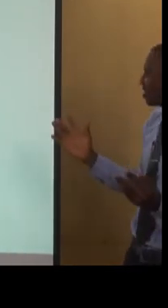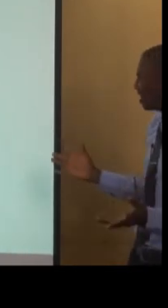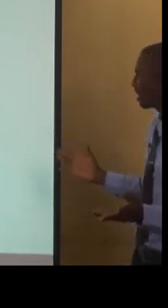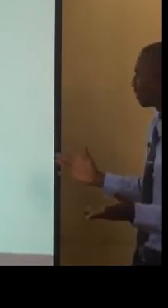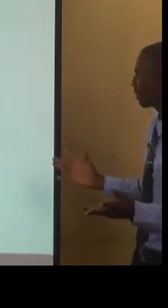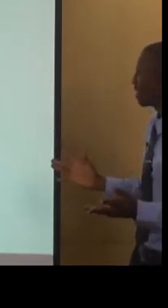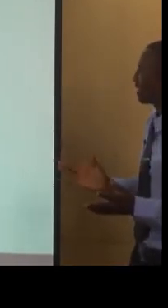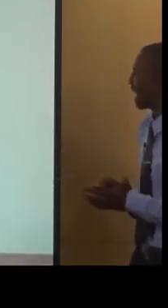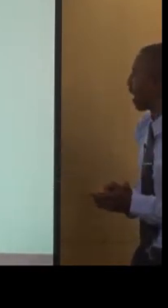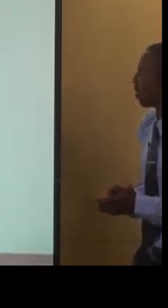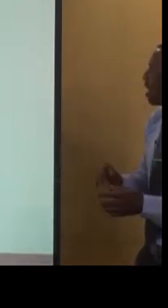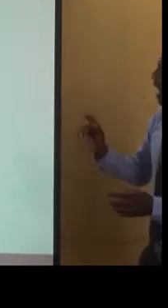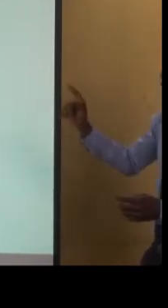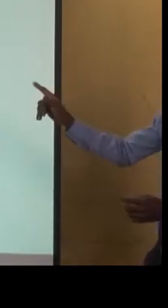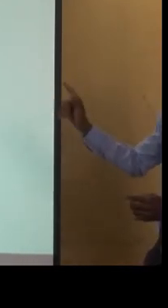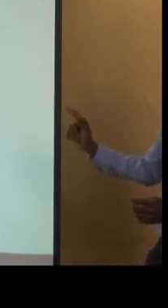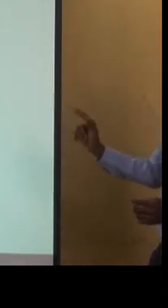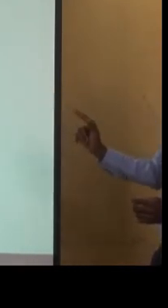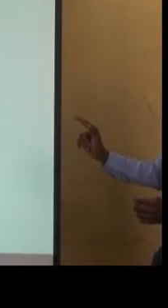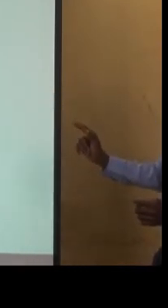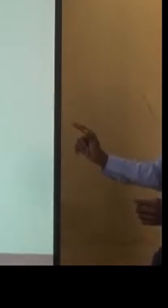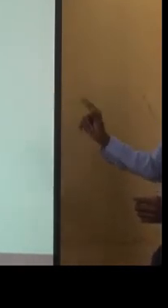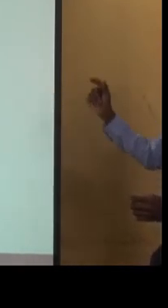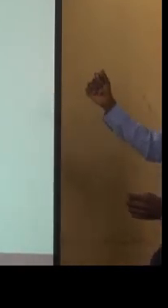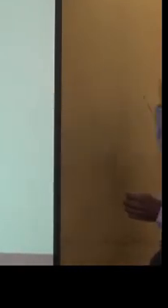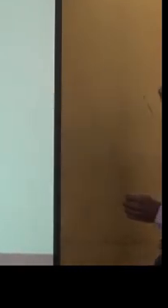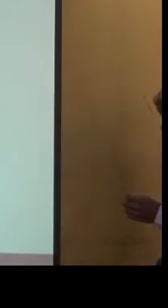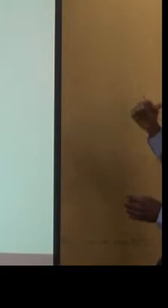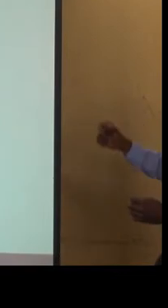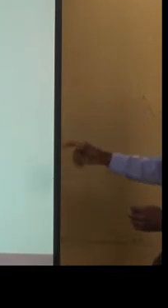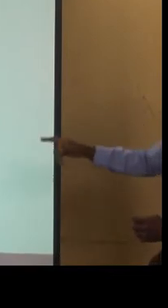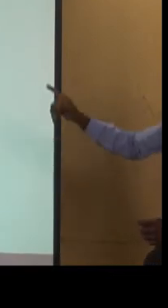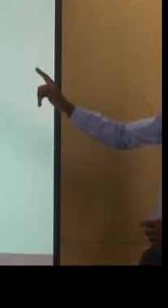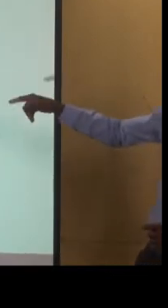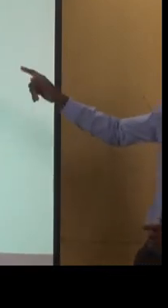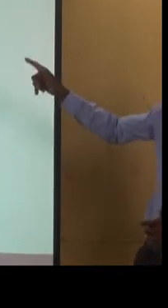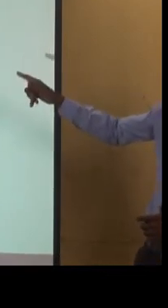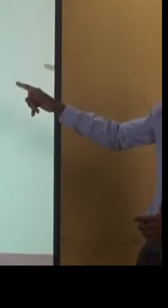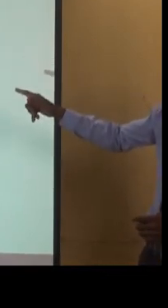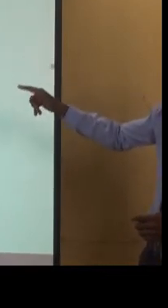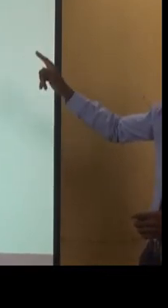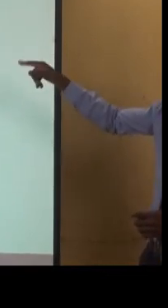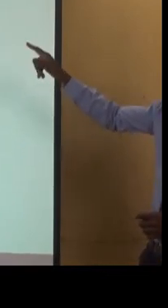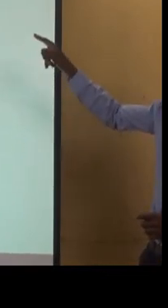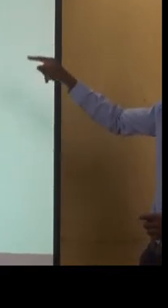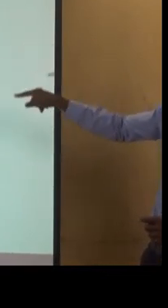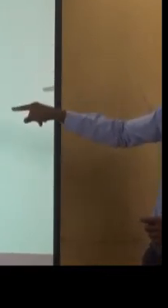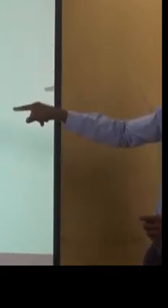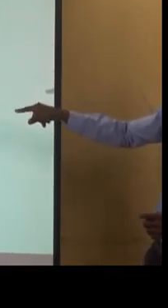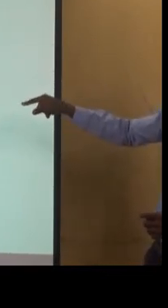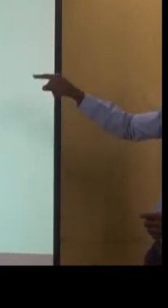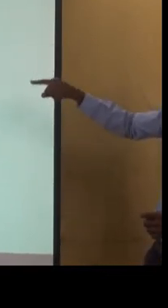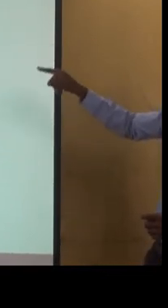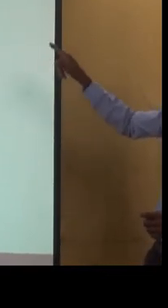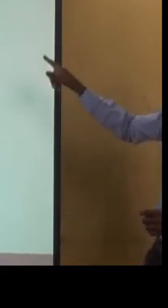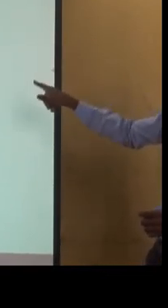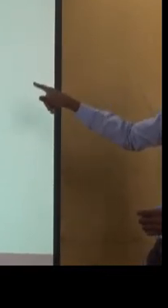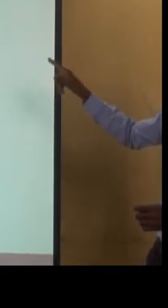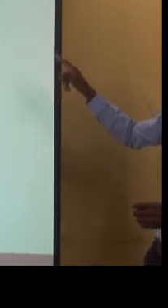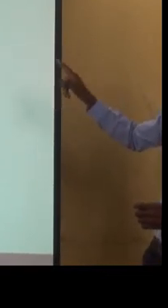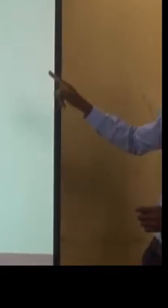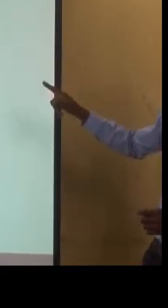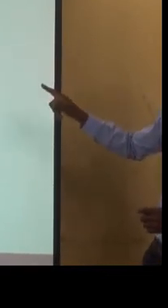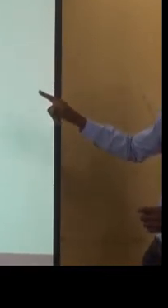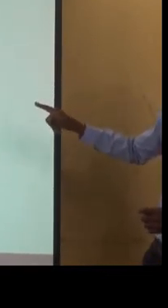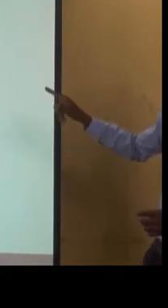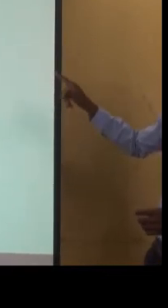and C. Now, our x becomes, recall the formula, minus b plus minus square root